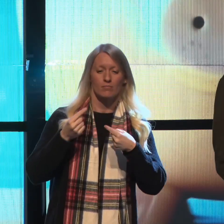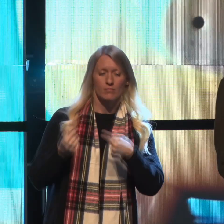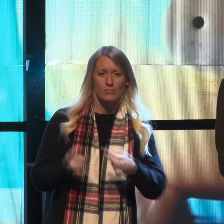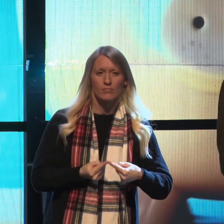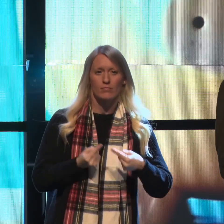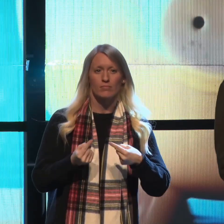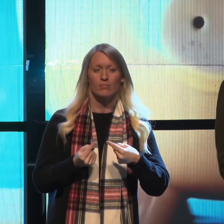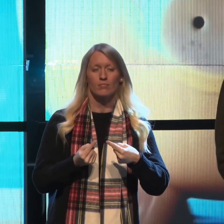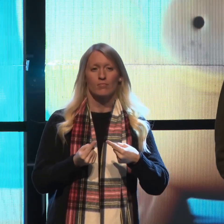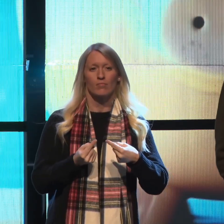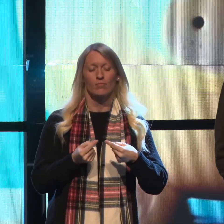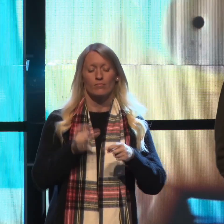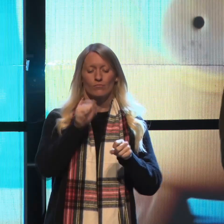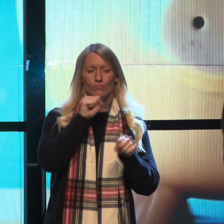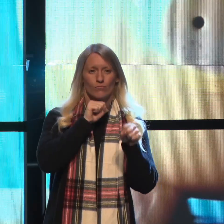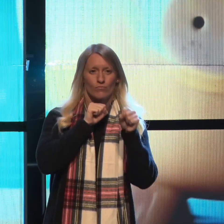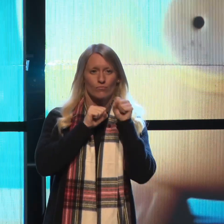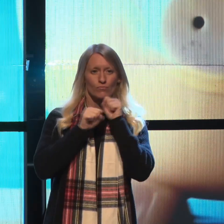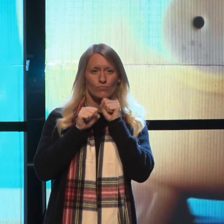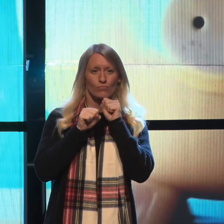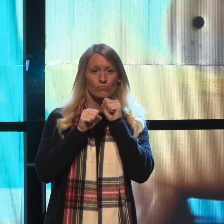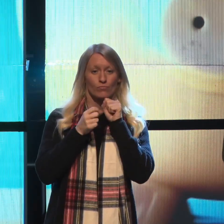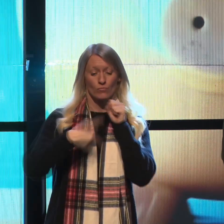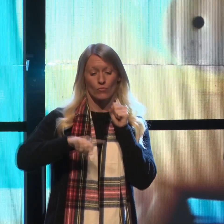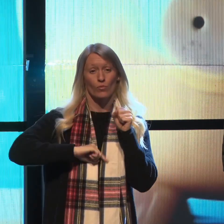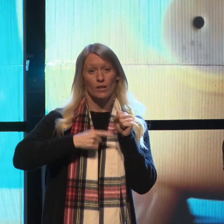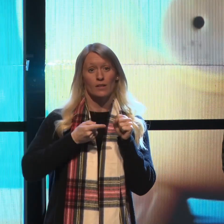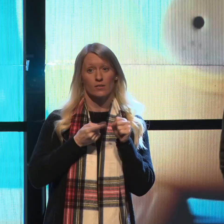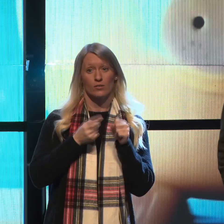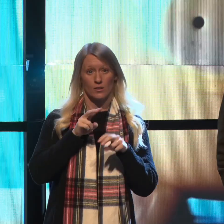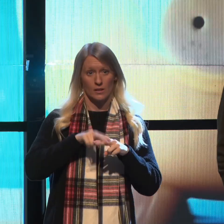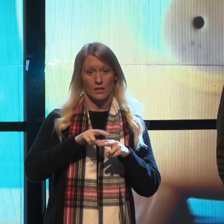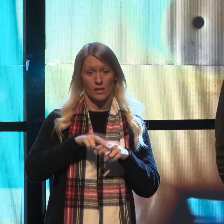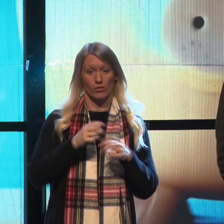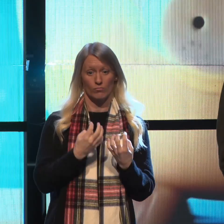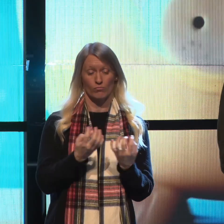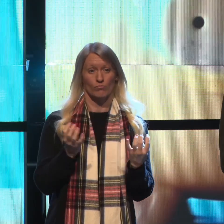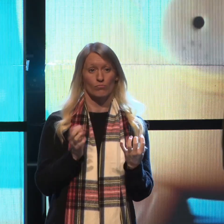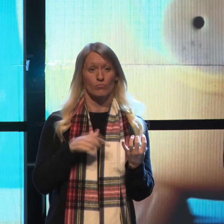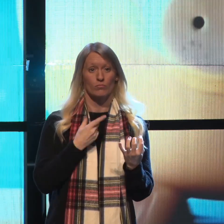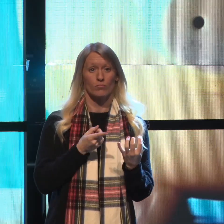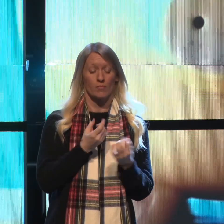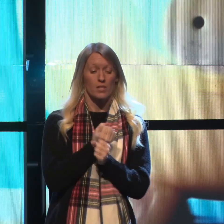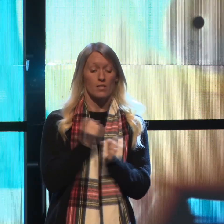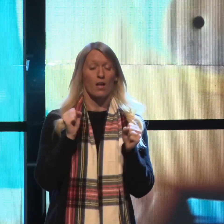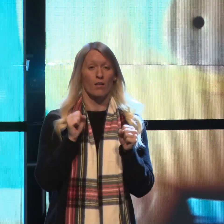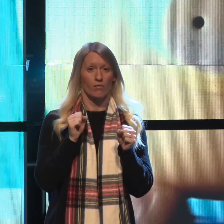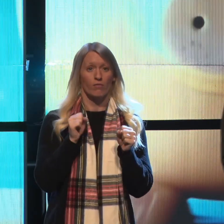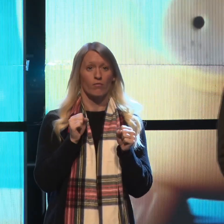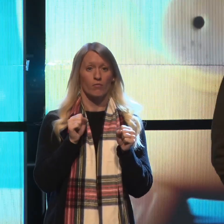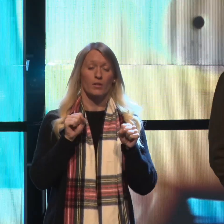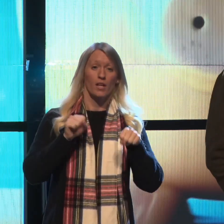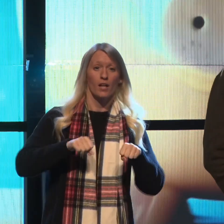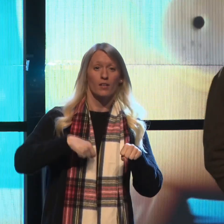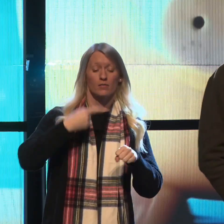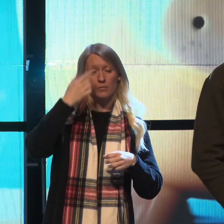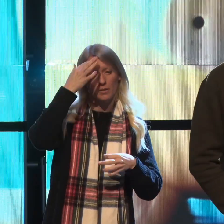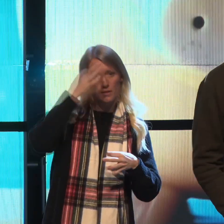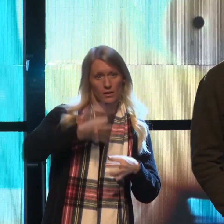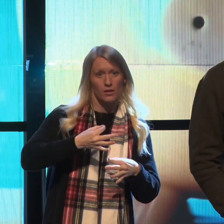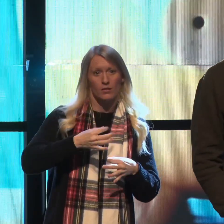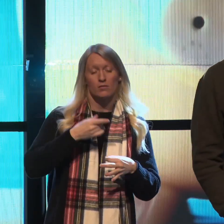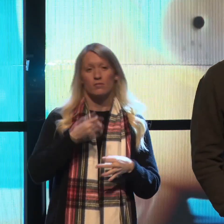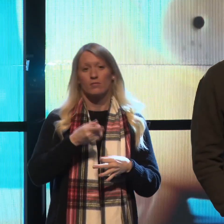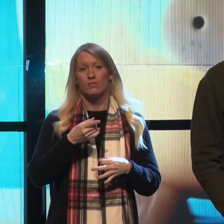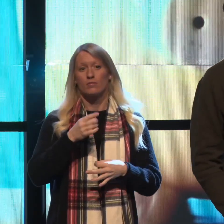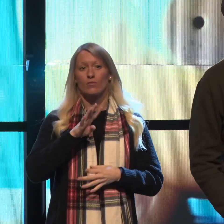And so we could just sit here and be safe. We absolutely could do that. And we could have made some decisions 4, 5, 6, 7, 8 years